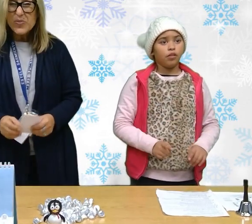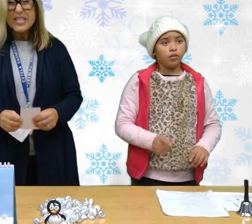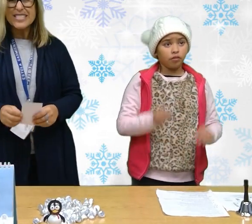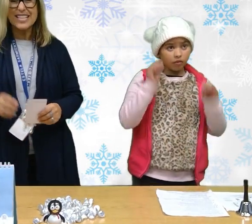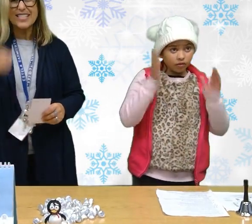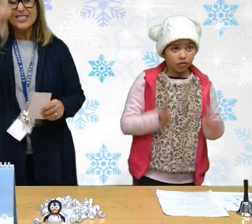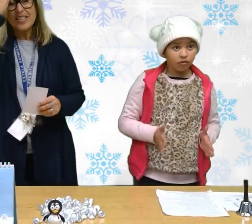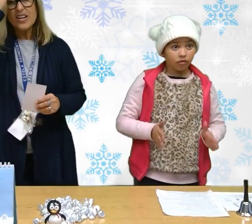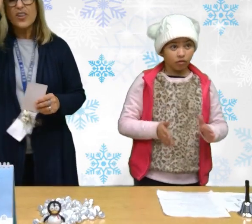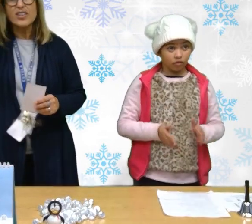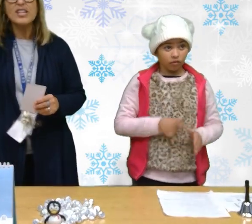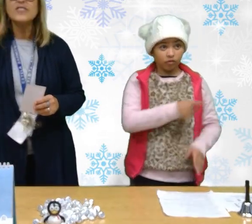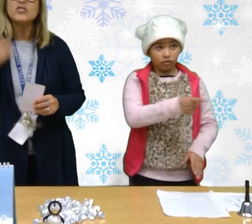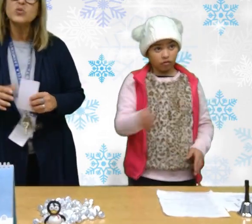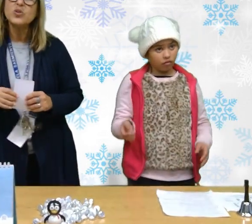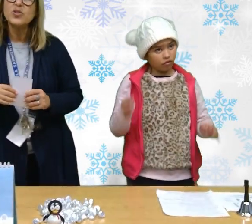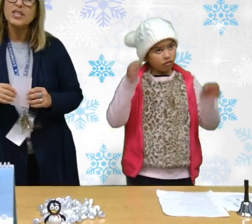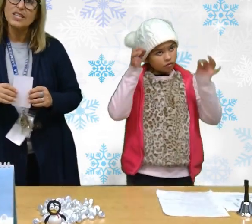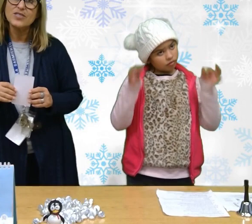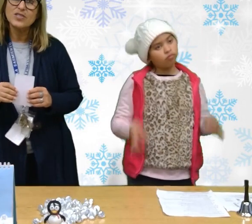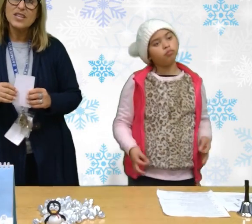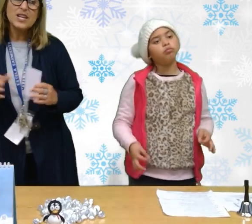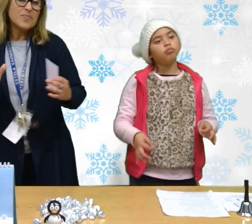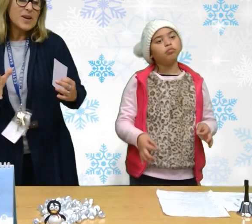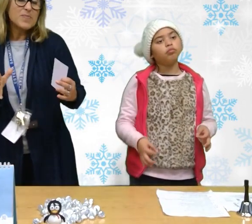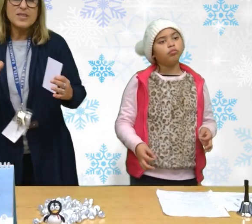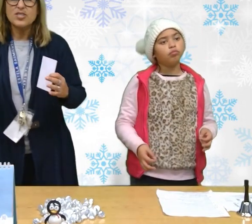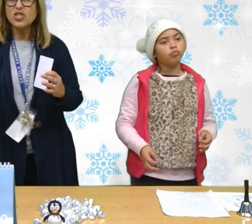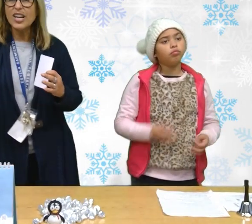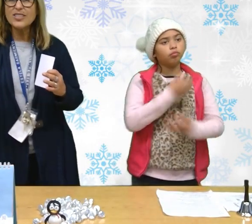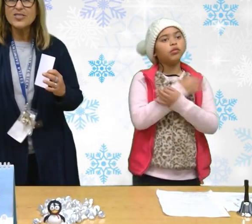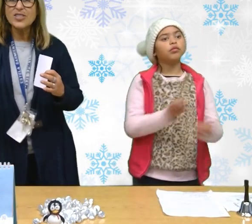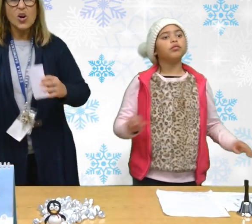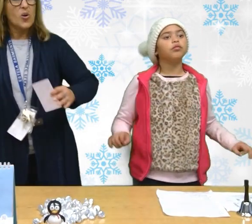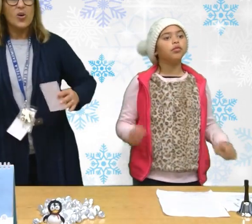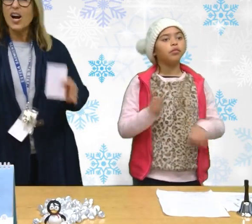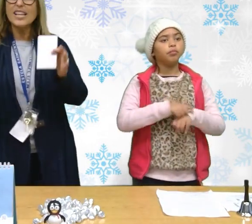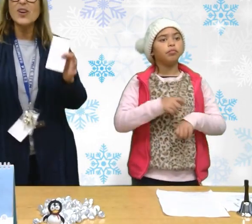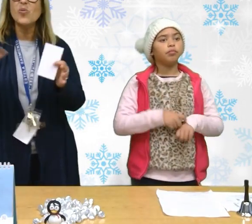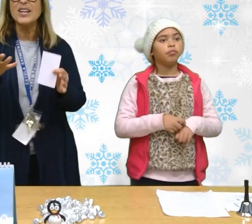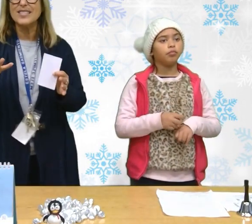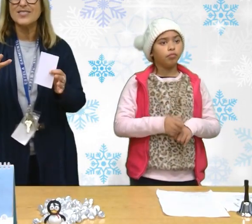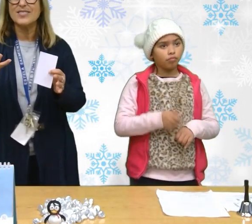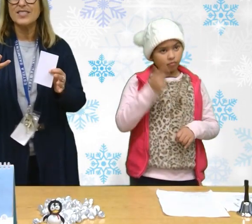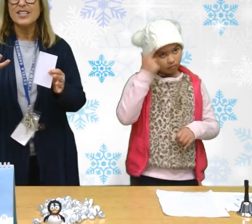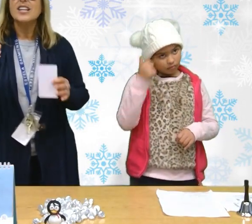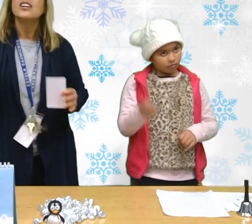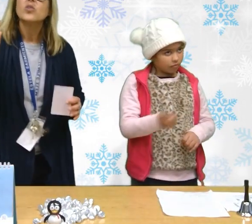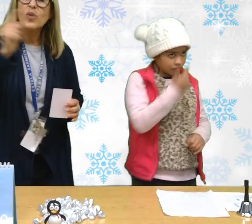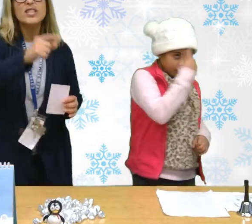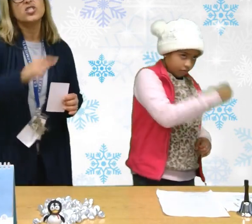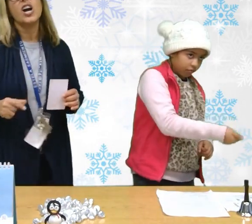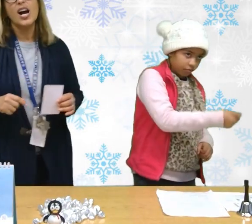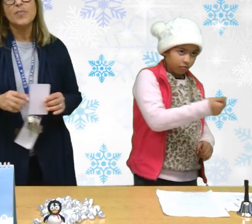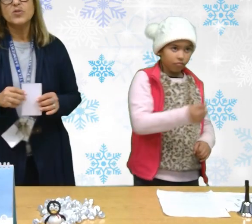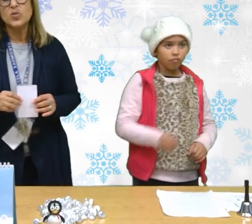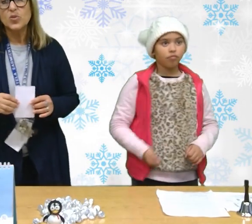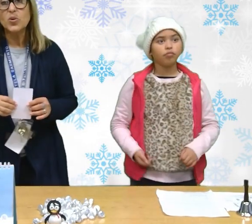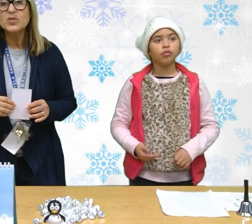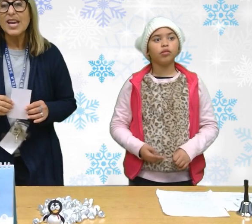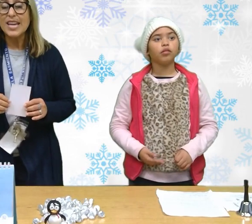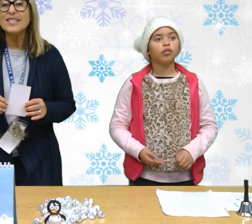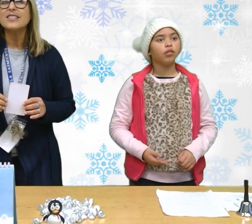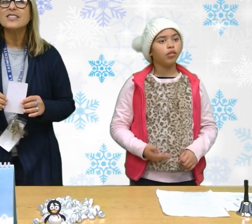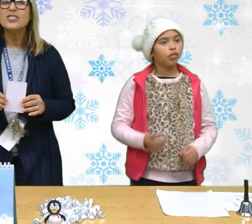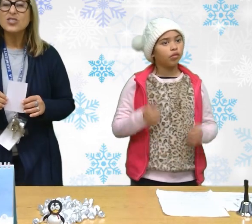free recess are given to your kids. Might be in chunks or all at once. Great job to